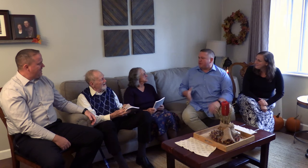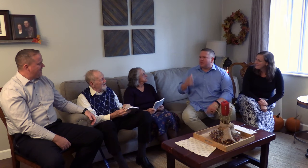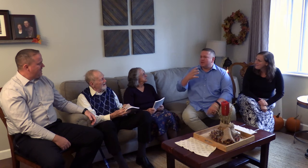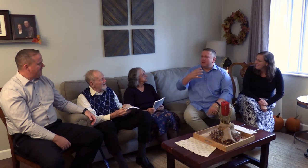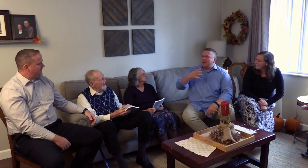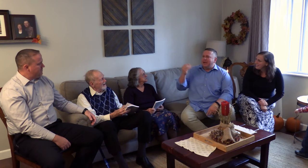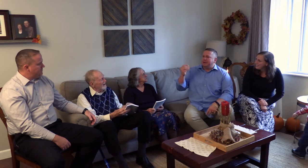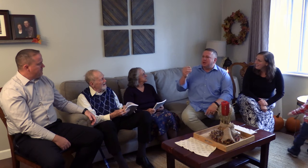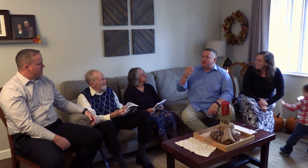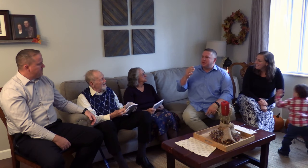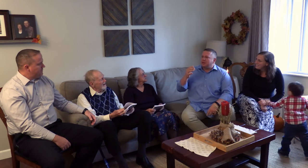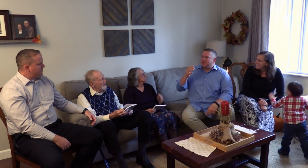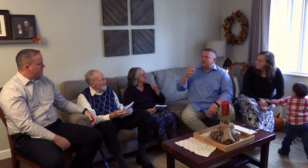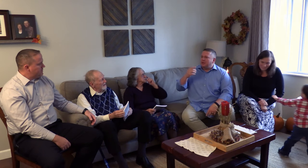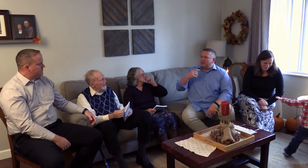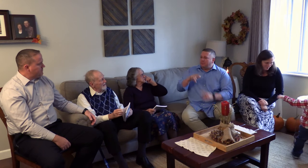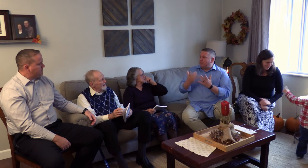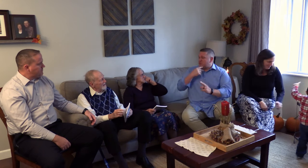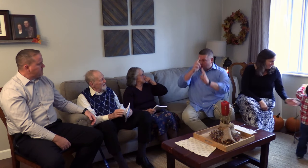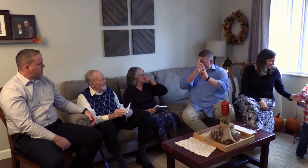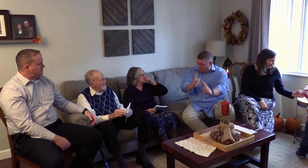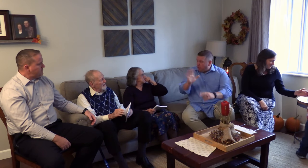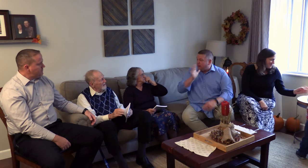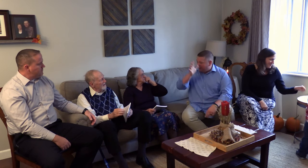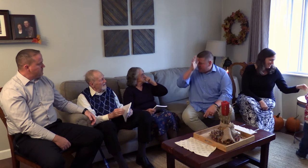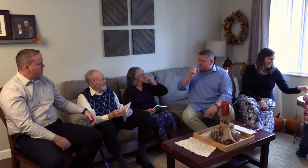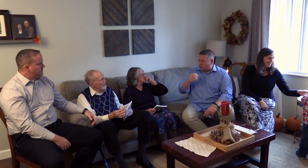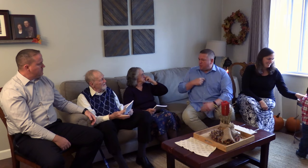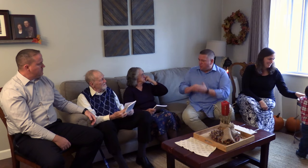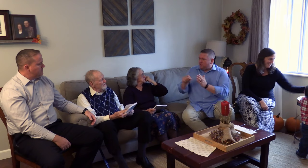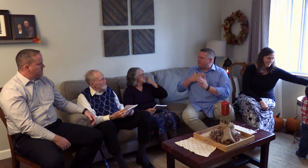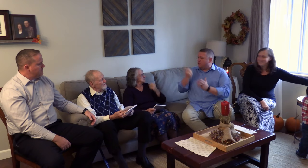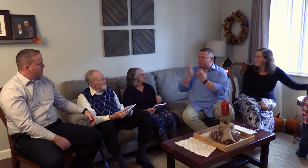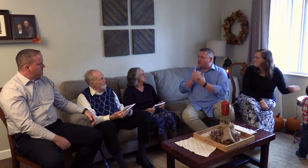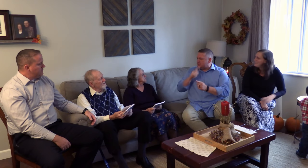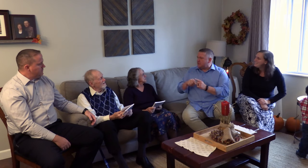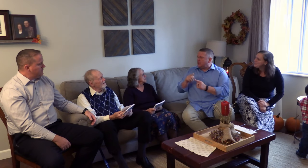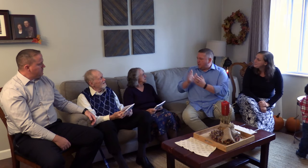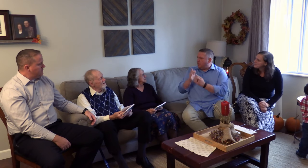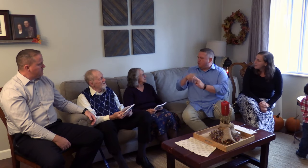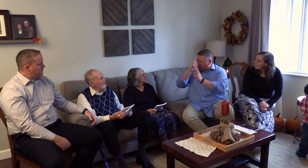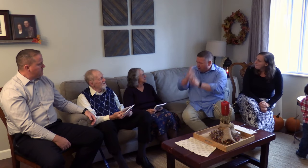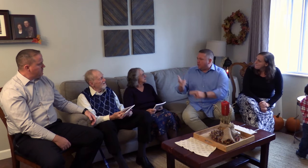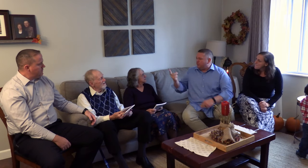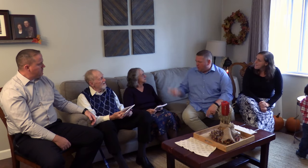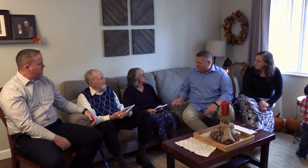and uh the bible says to honor your parents and so i wrote my first book is a book to honor you both